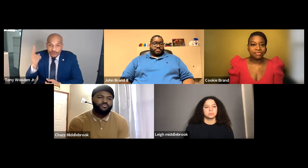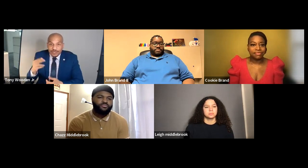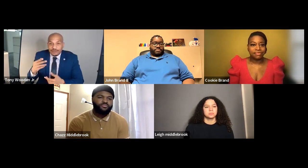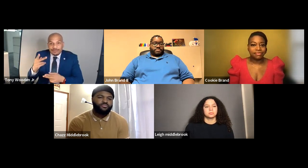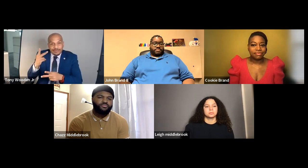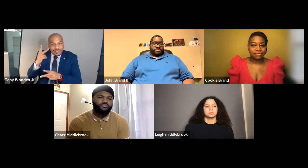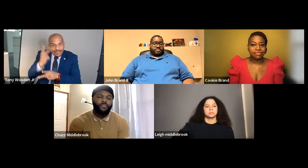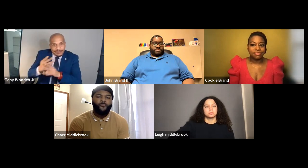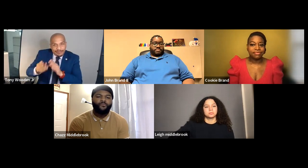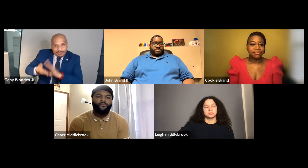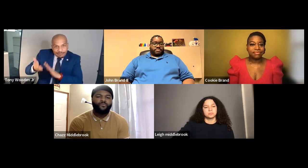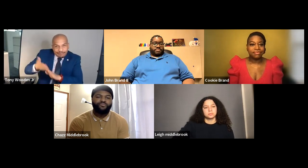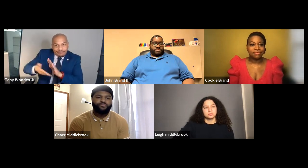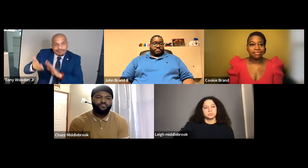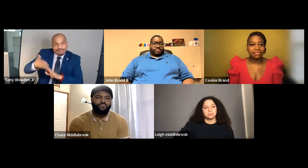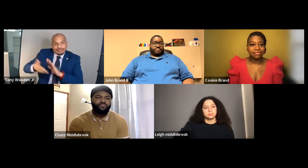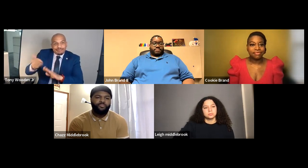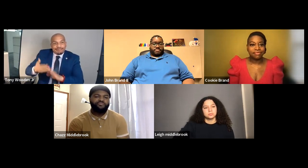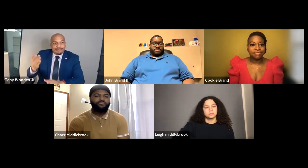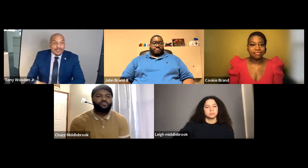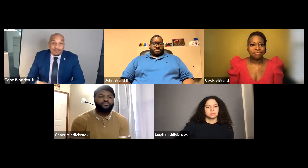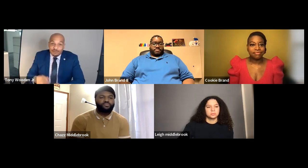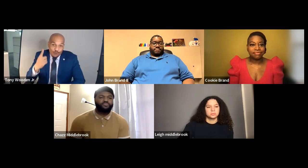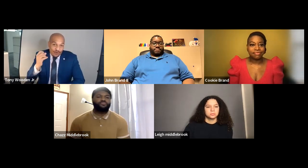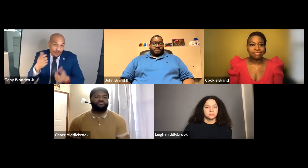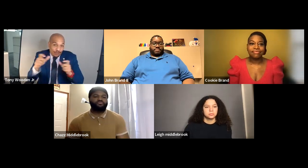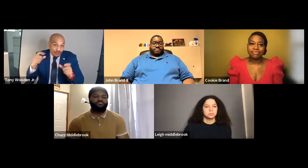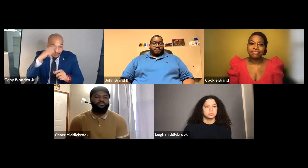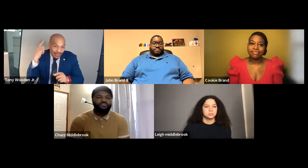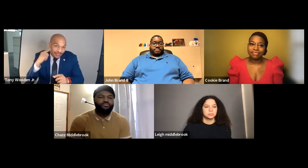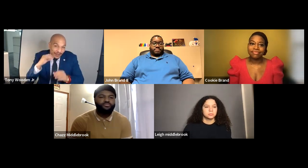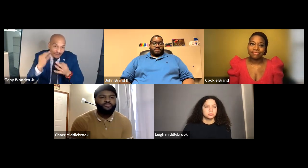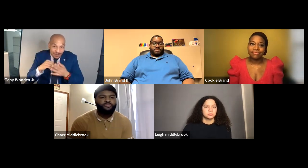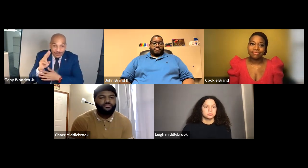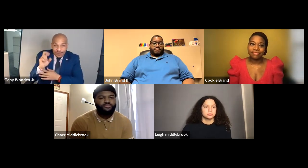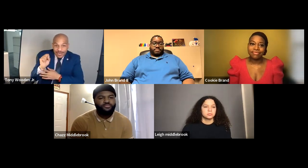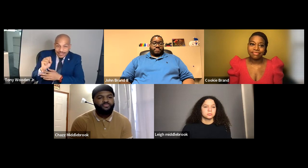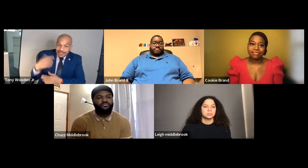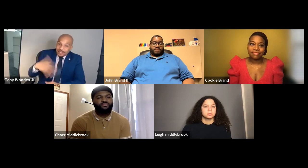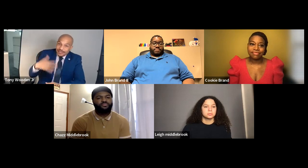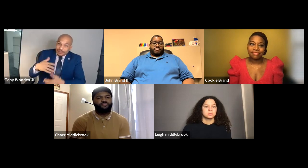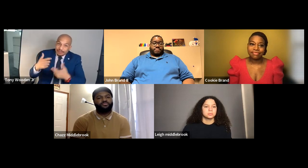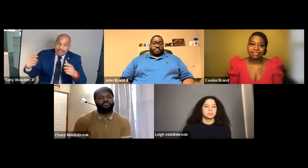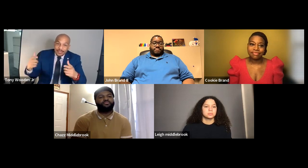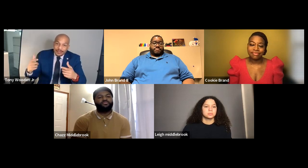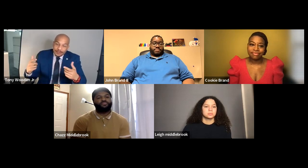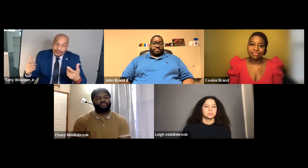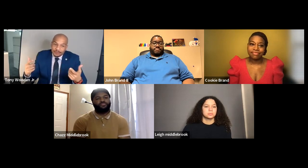because of our history that we love and want to preserve so much, that we will be able to do that as well. You know, we're one